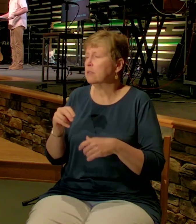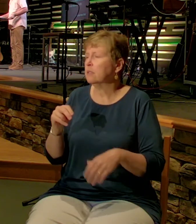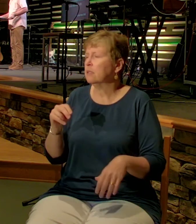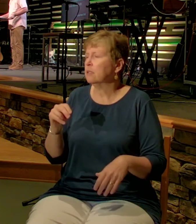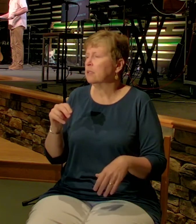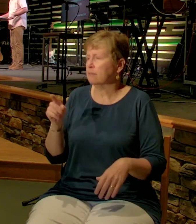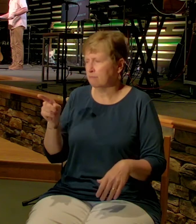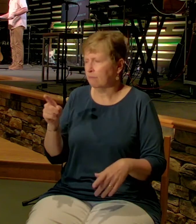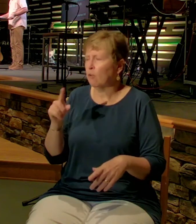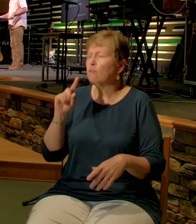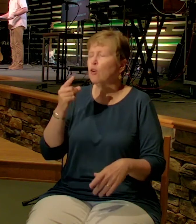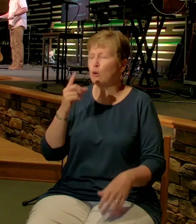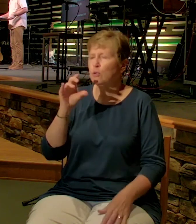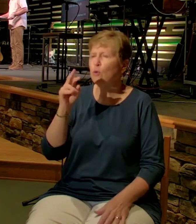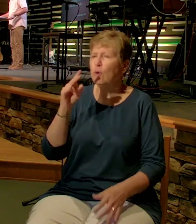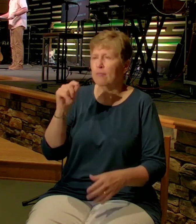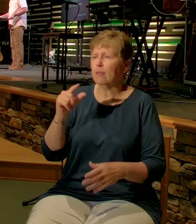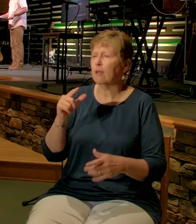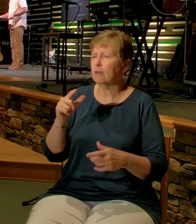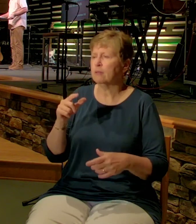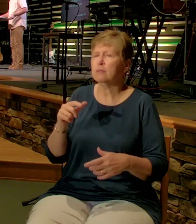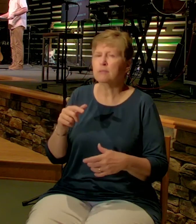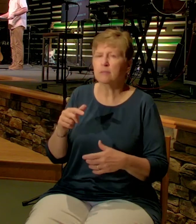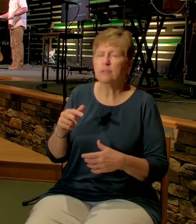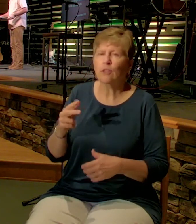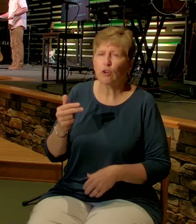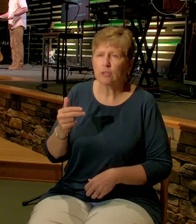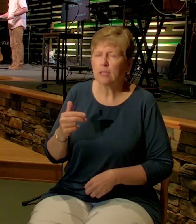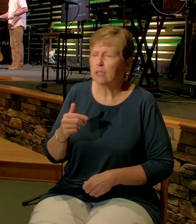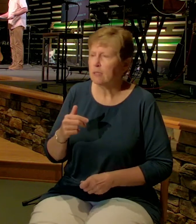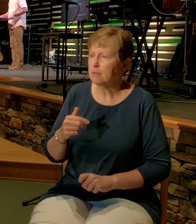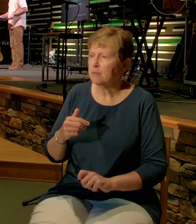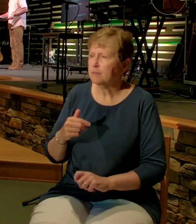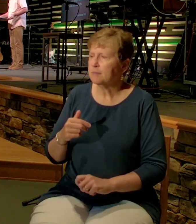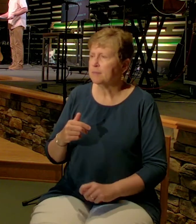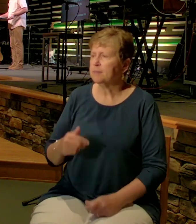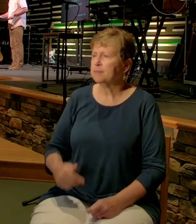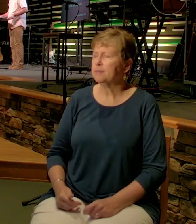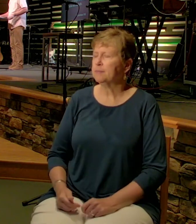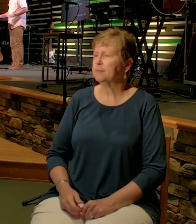does not delight in evil, but rejoices with the truth."